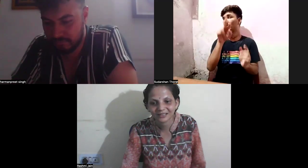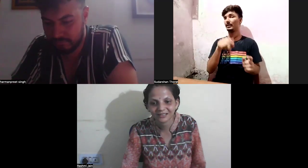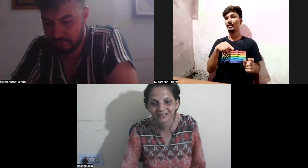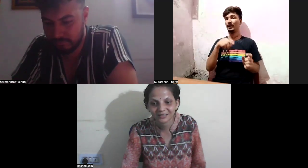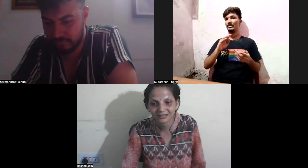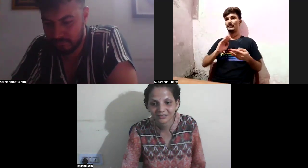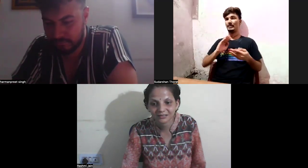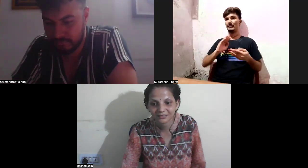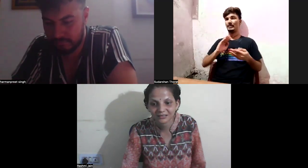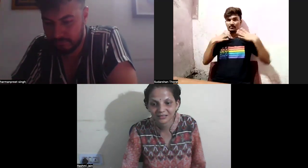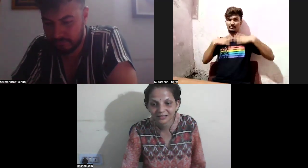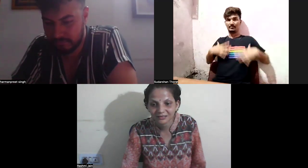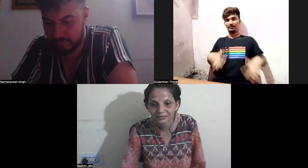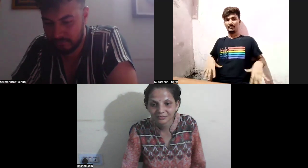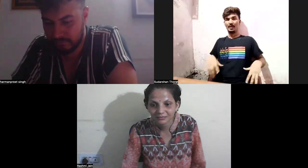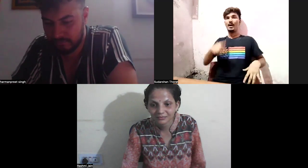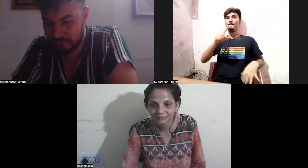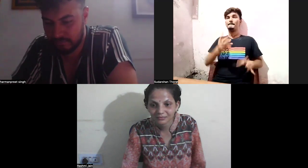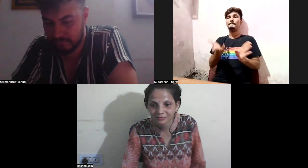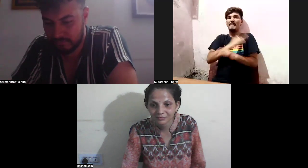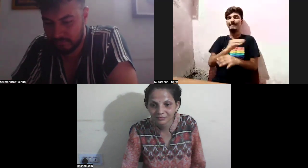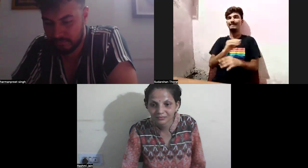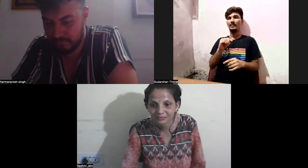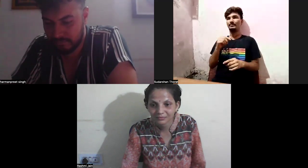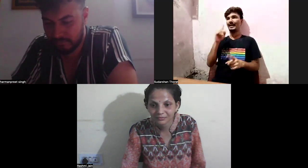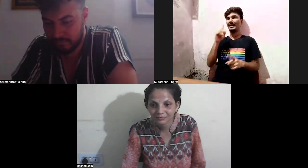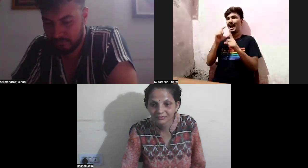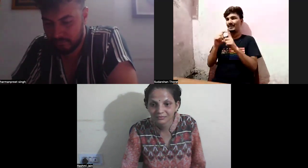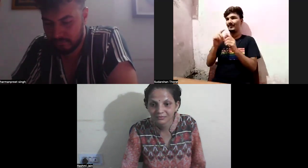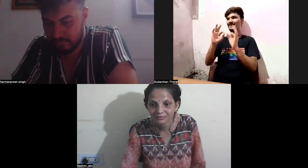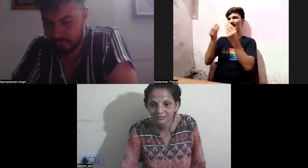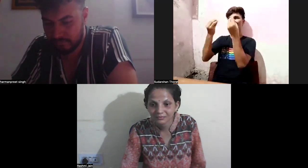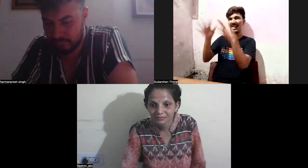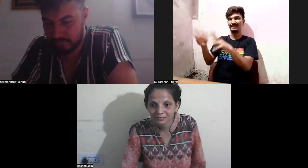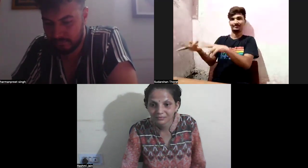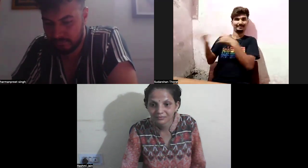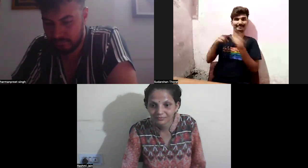So we have kinner, okay, and the kinner, their body maybe, you know,